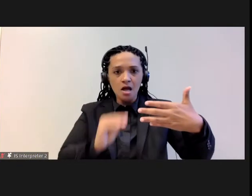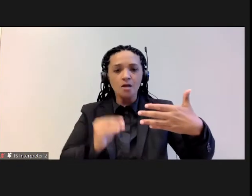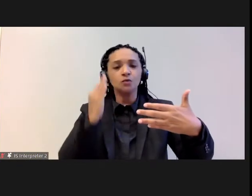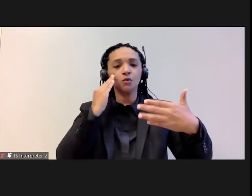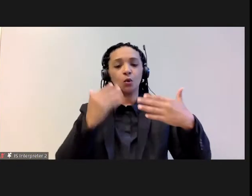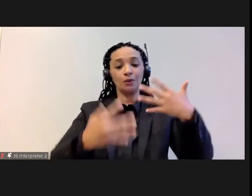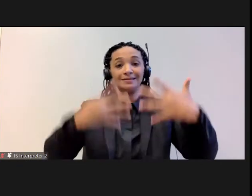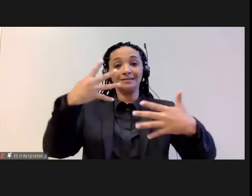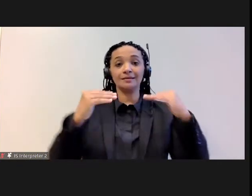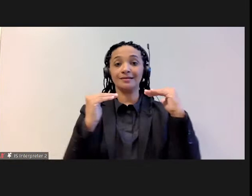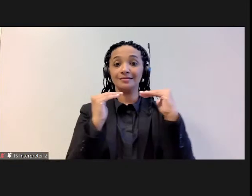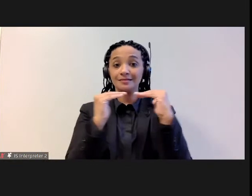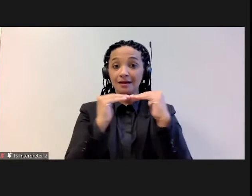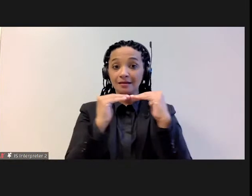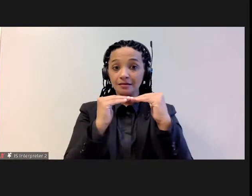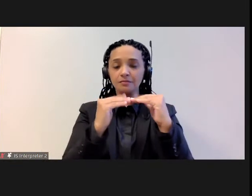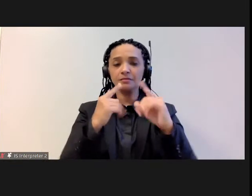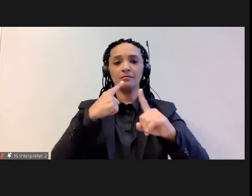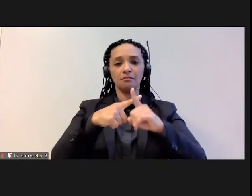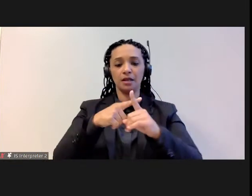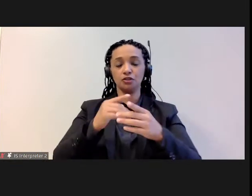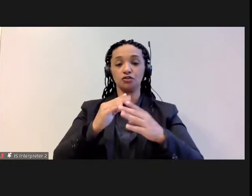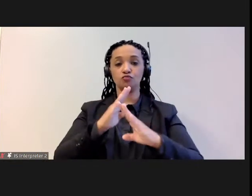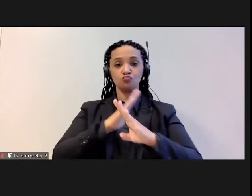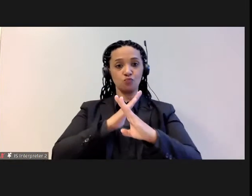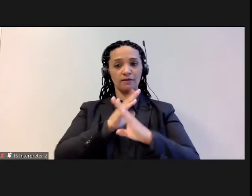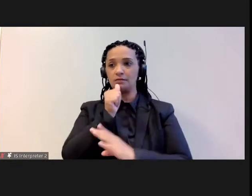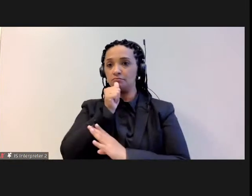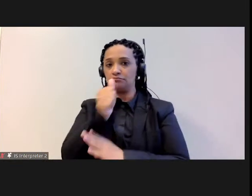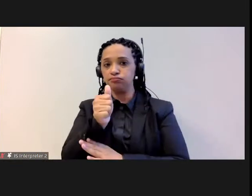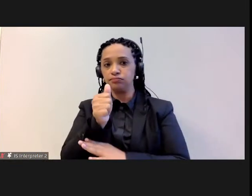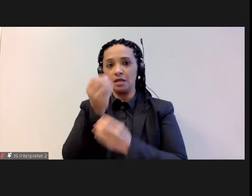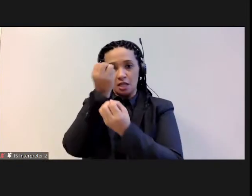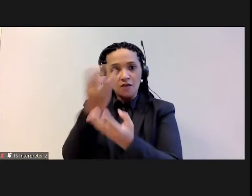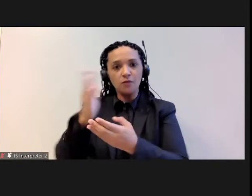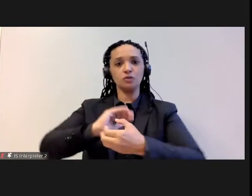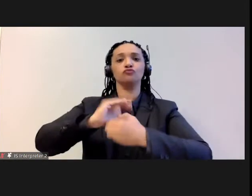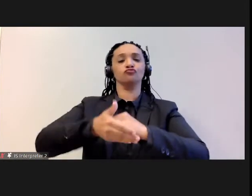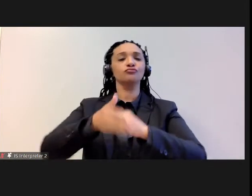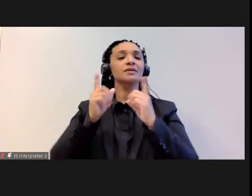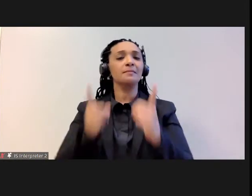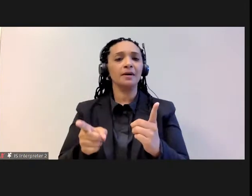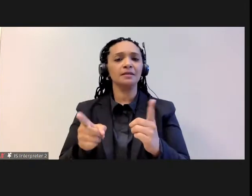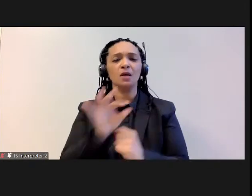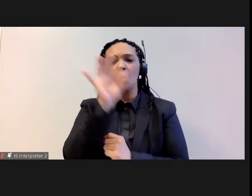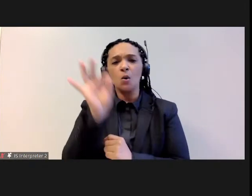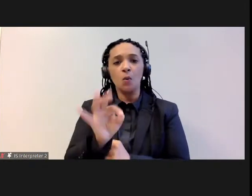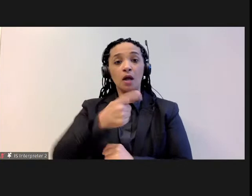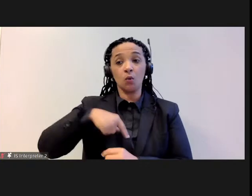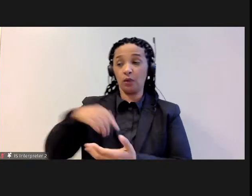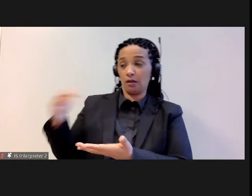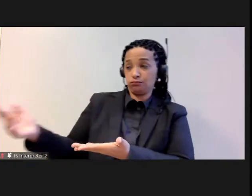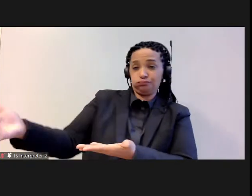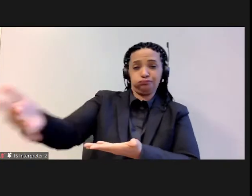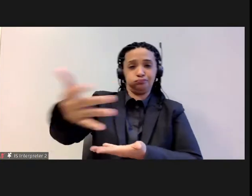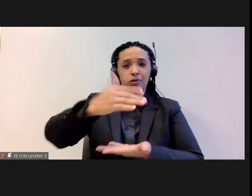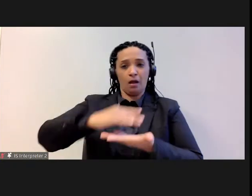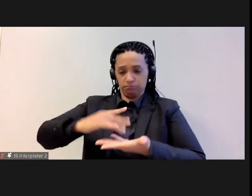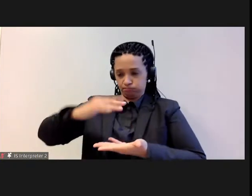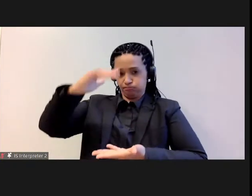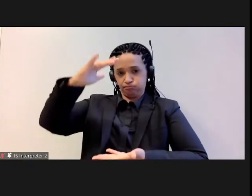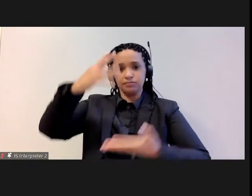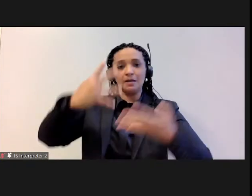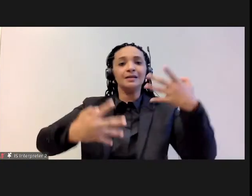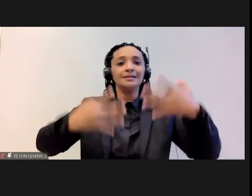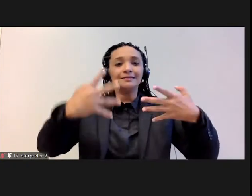data, privacy and protection, which are also growing as a concern in the way that we keep collecting a lot of data. But the way that